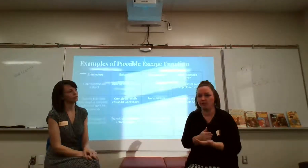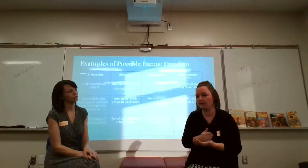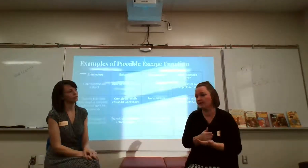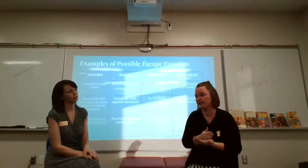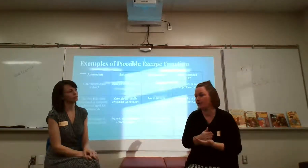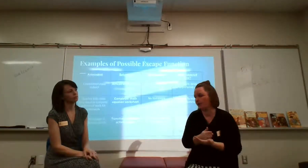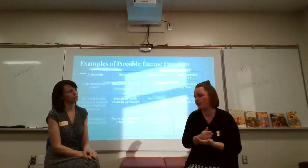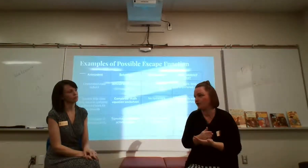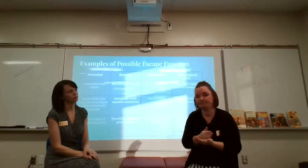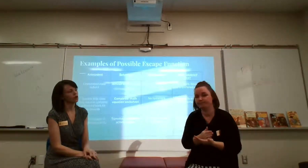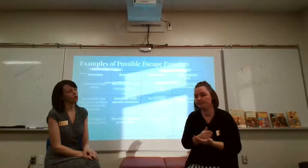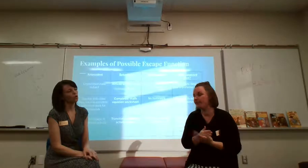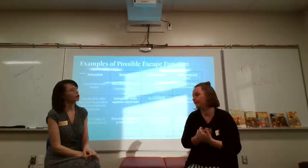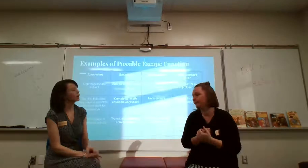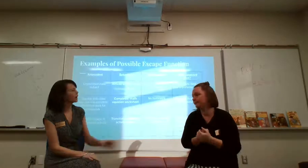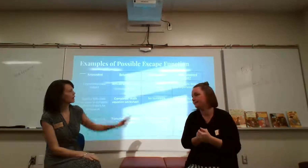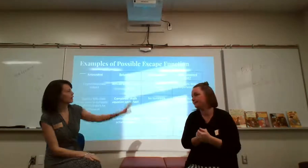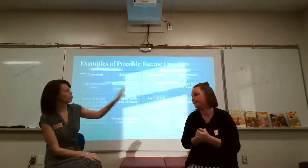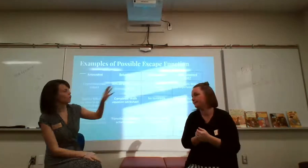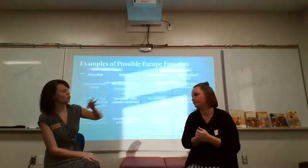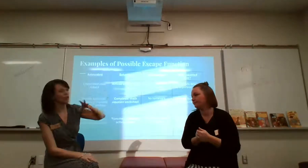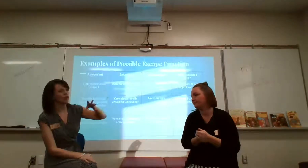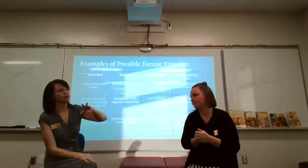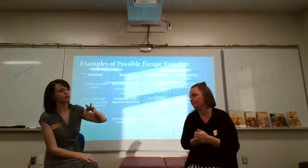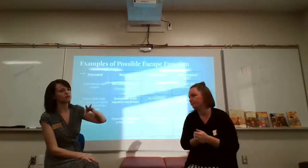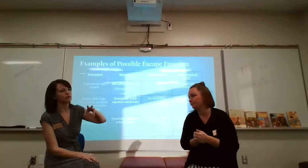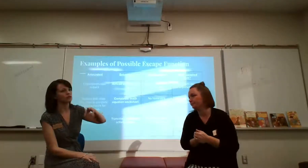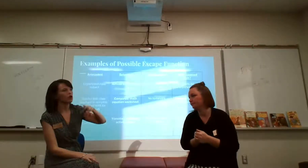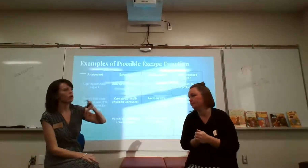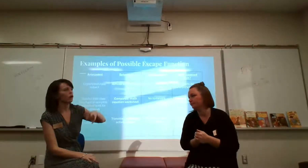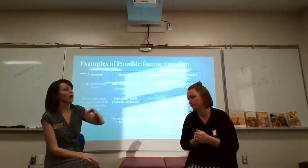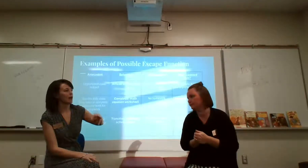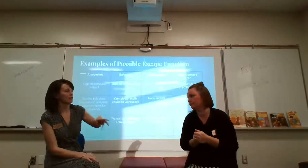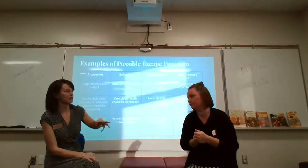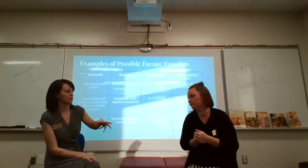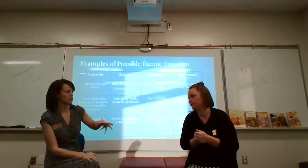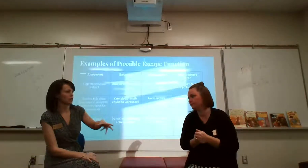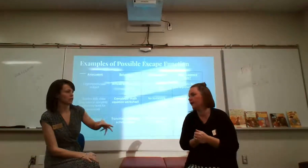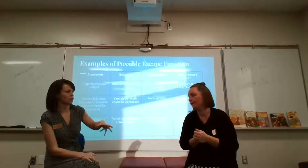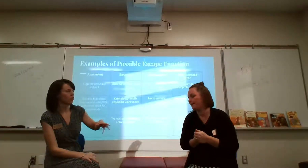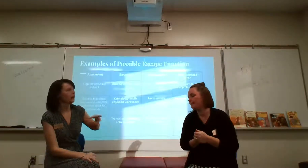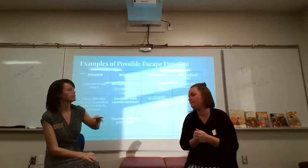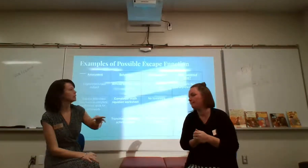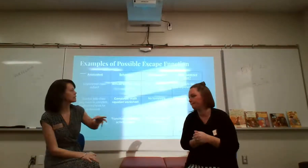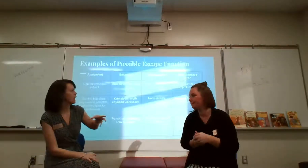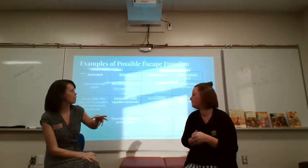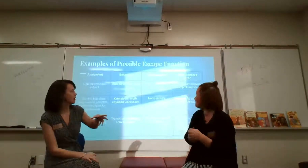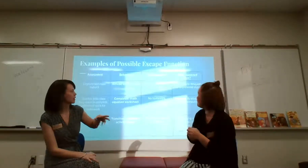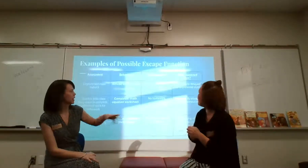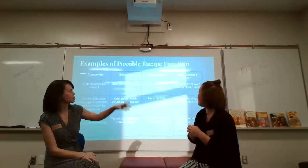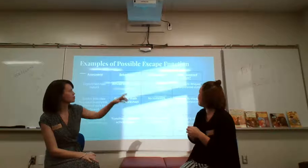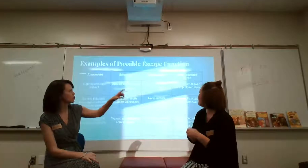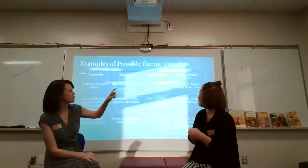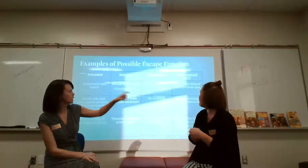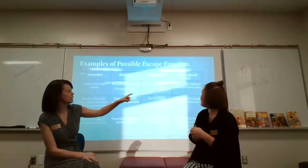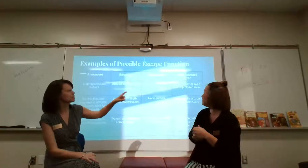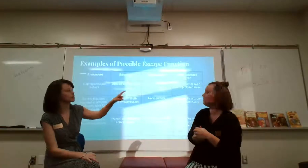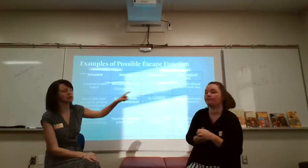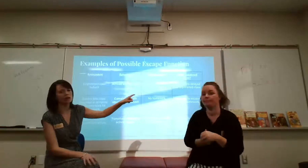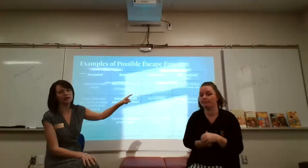it in the situation. Or like what we always ask is, what happened here? Yeah. Why did this happen? And so did it